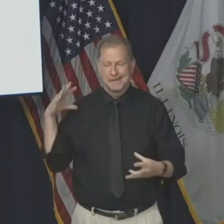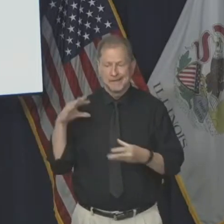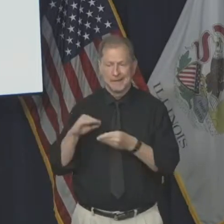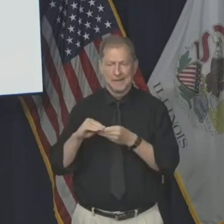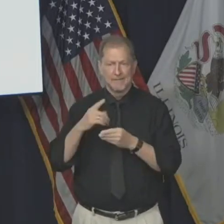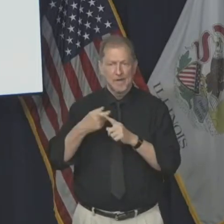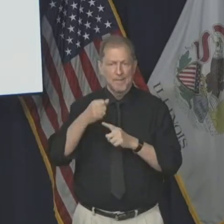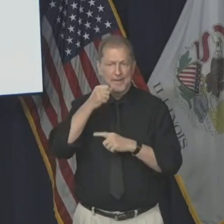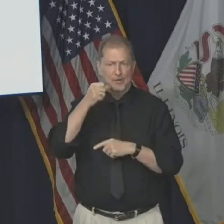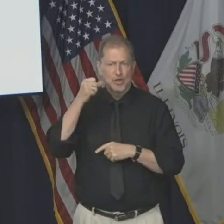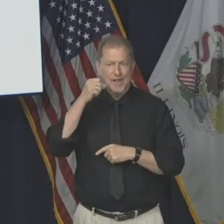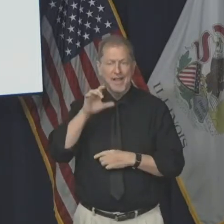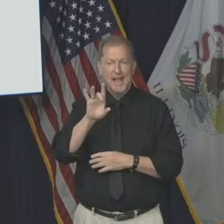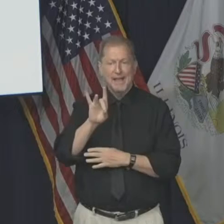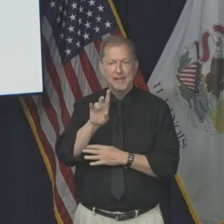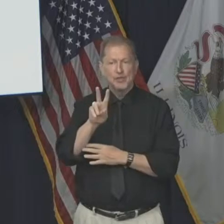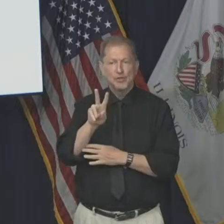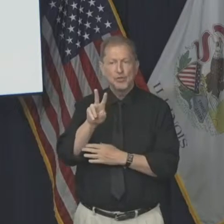hours,